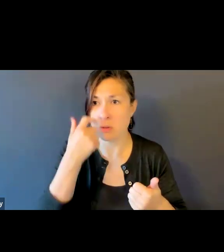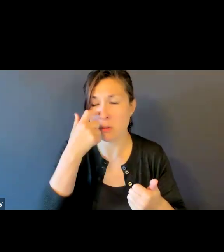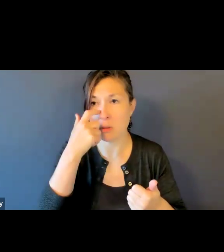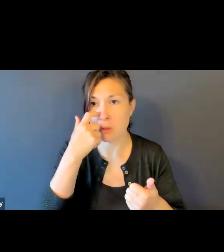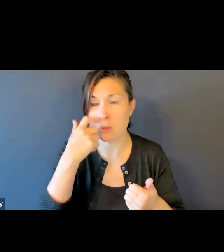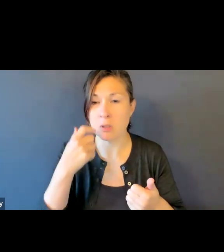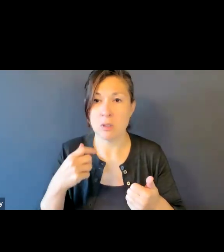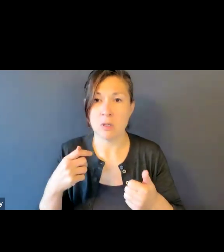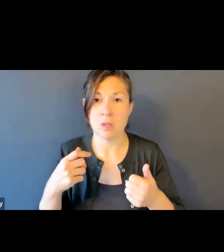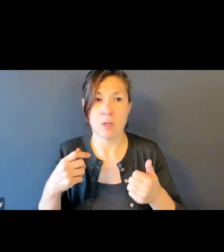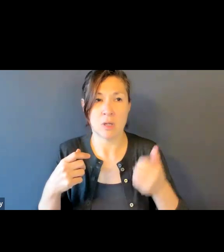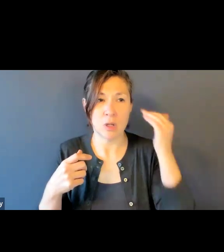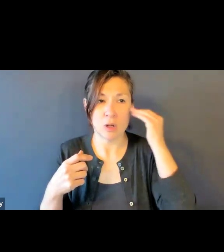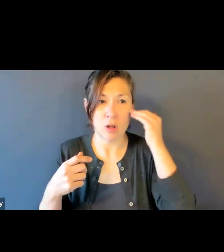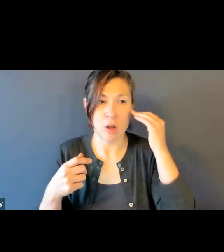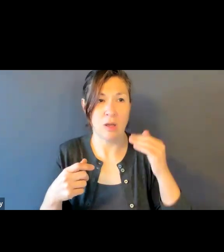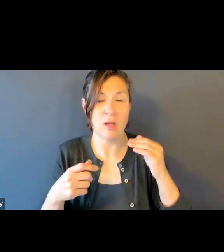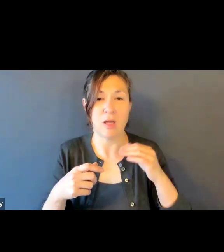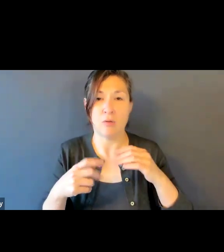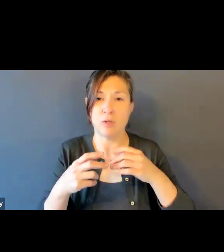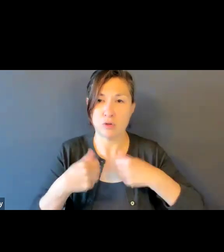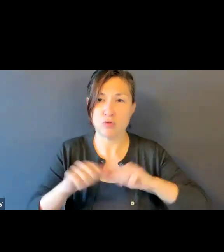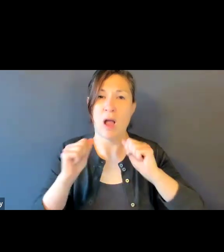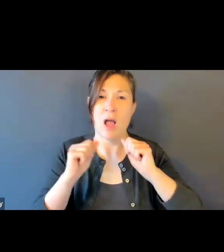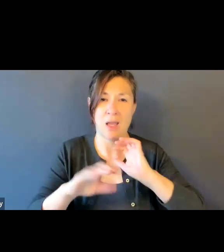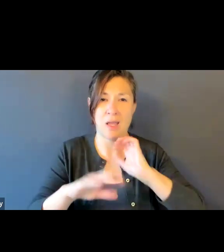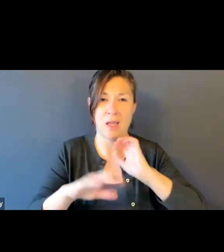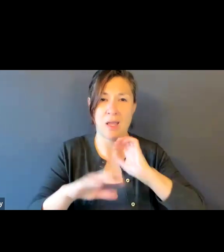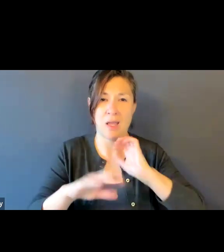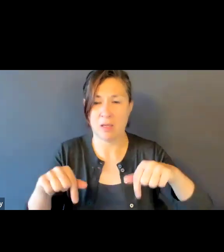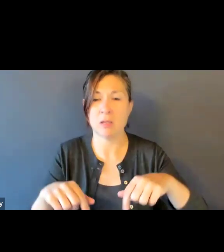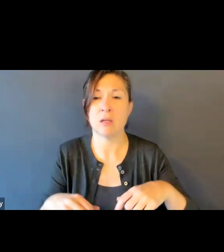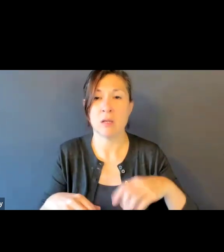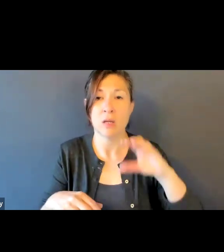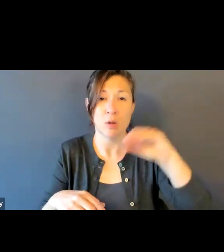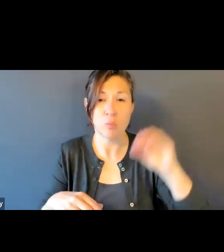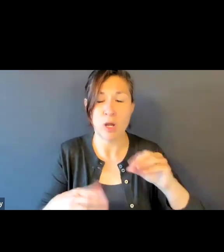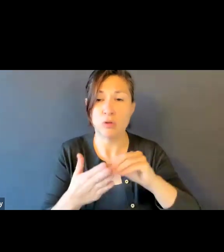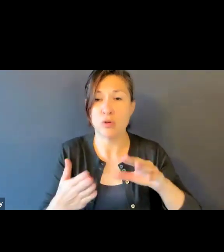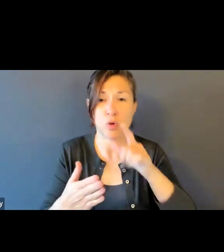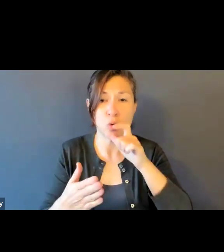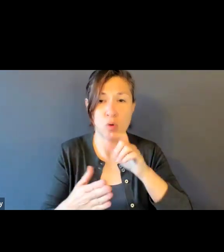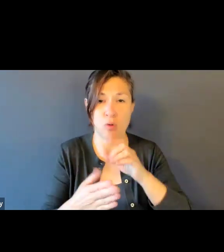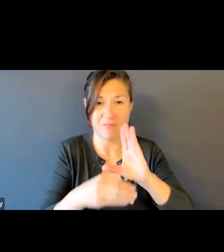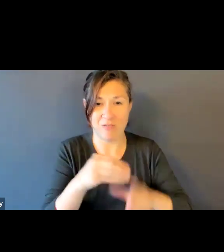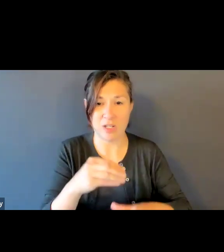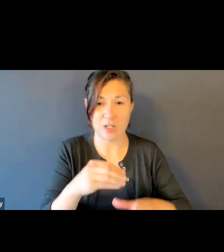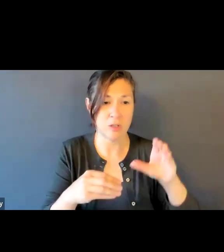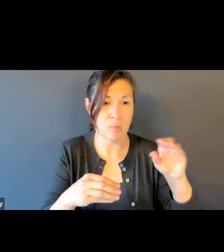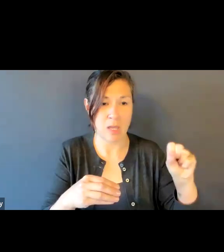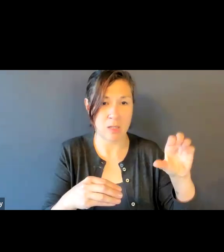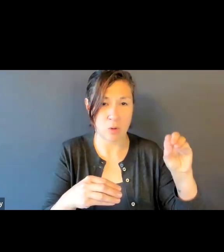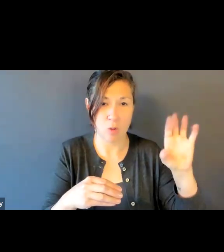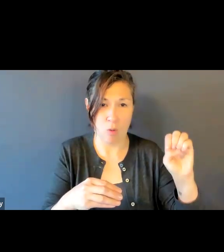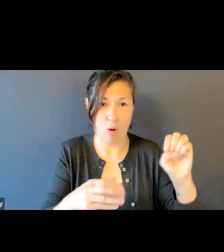go into the implementation phase of this. The percentage of students completing Mass Core requirements has doubled, which